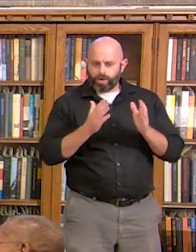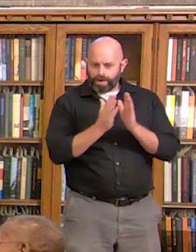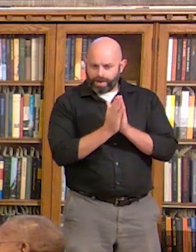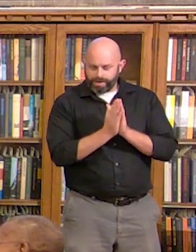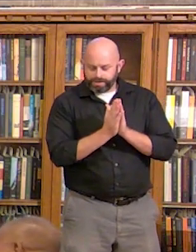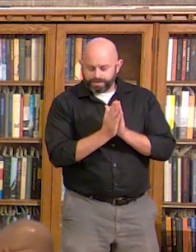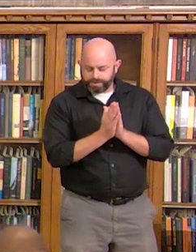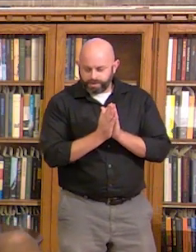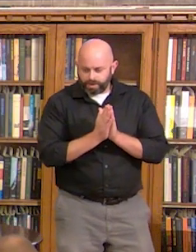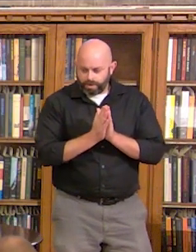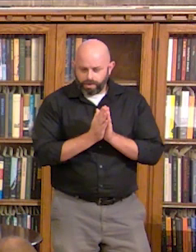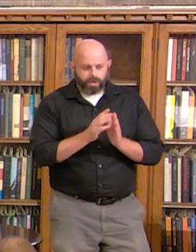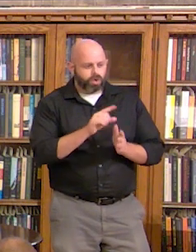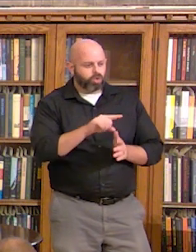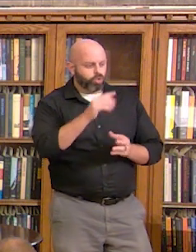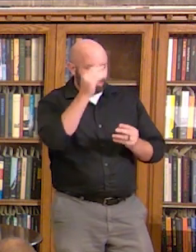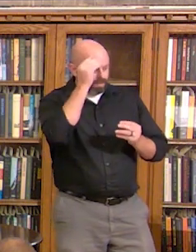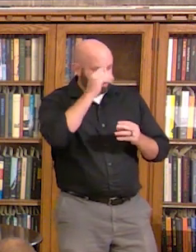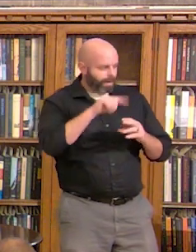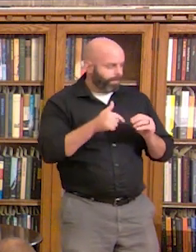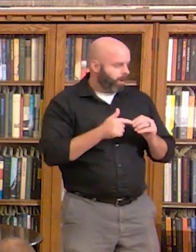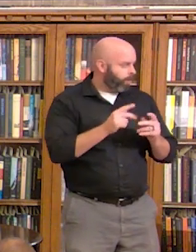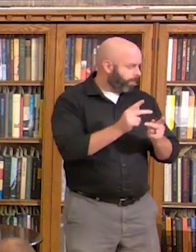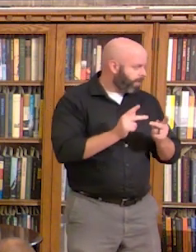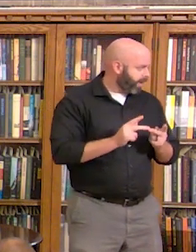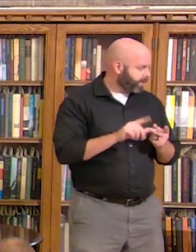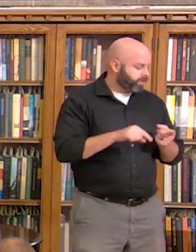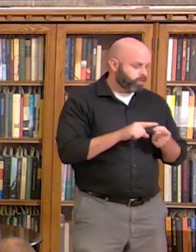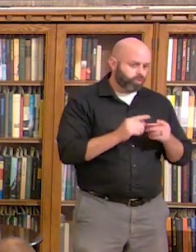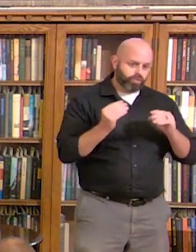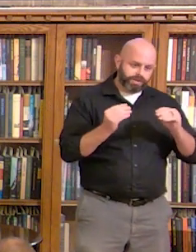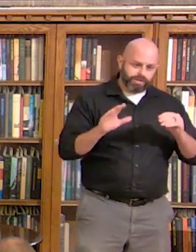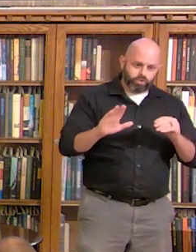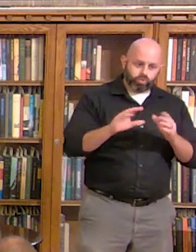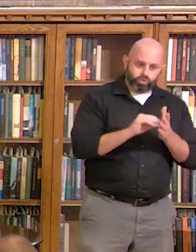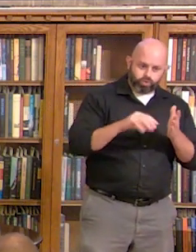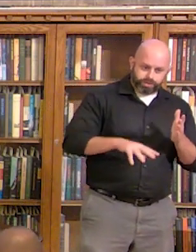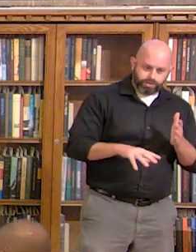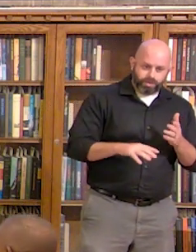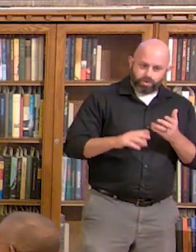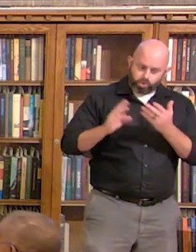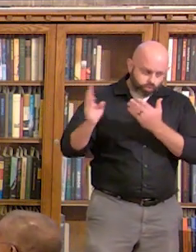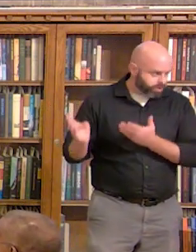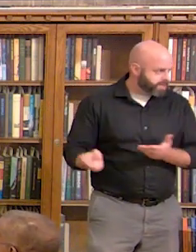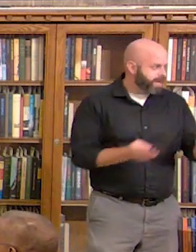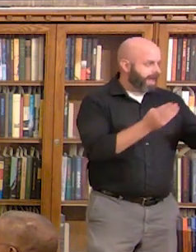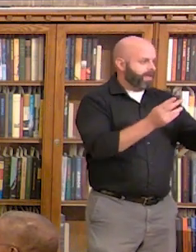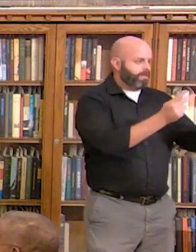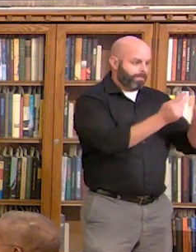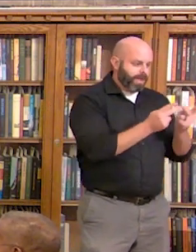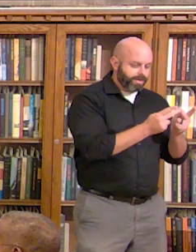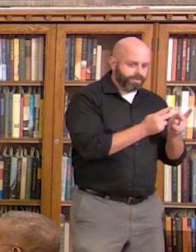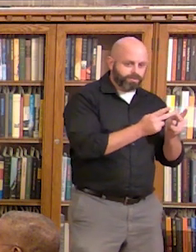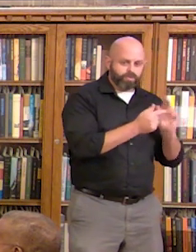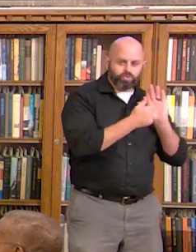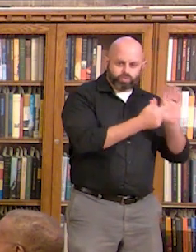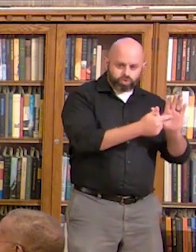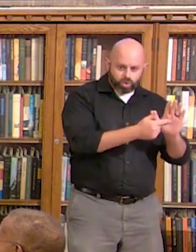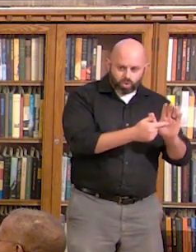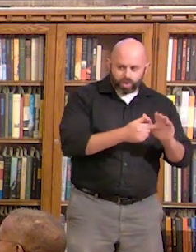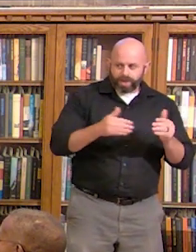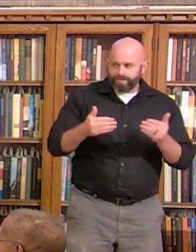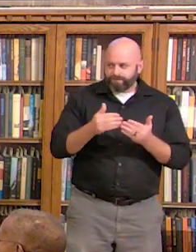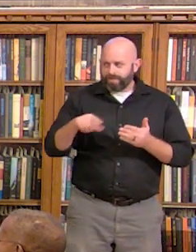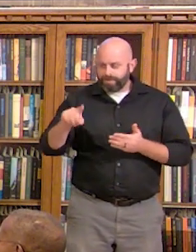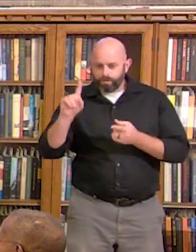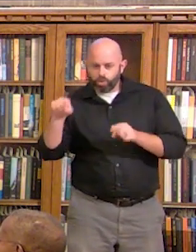do you think about places when you're teaching your students do you take them places do you uh do you invite